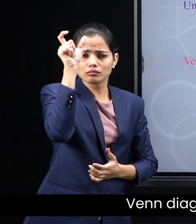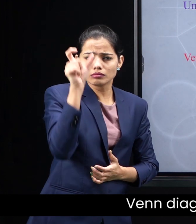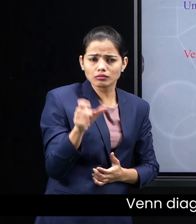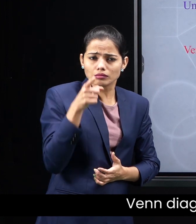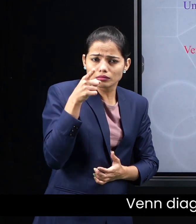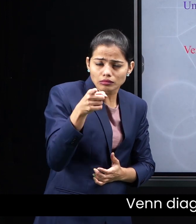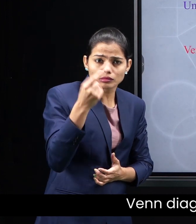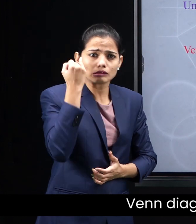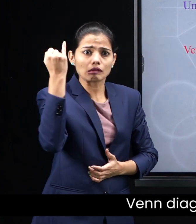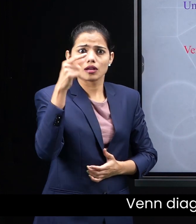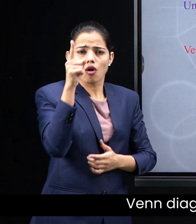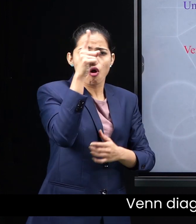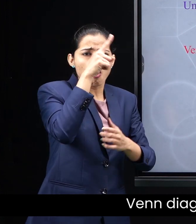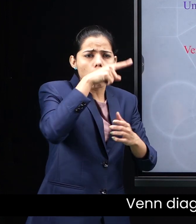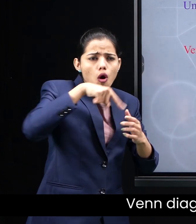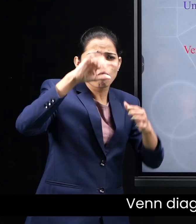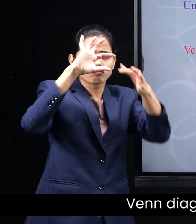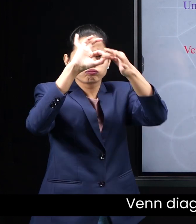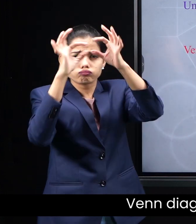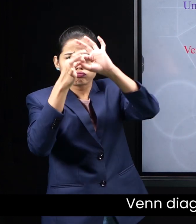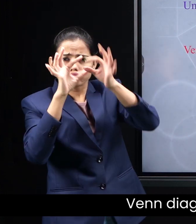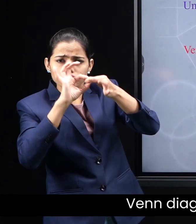Venn diagram for the complement of a set.